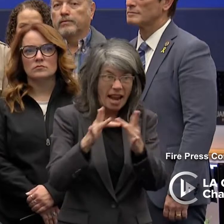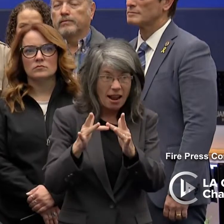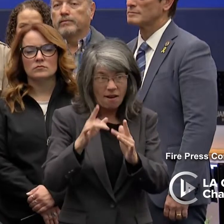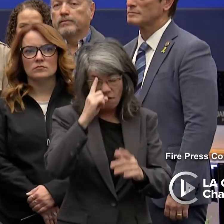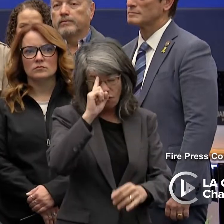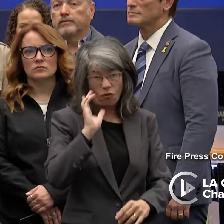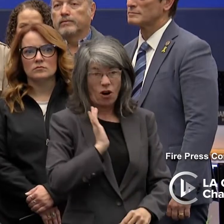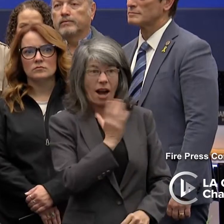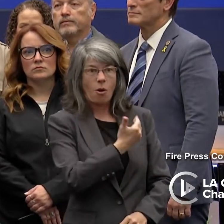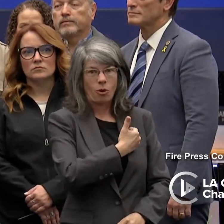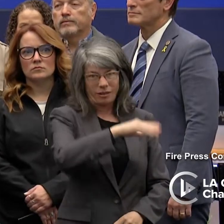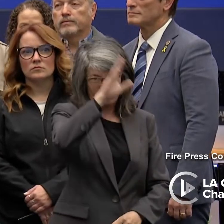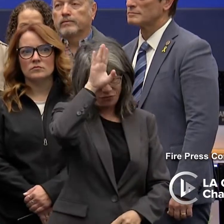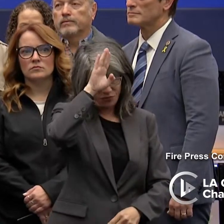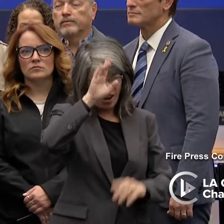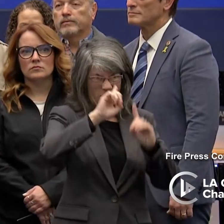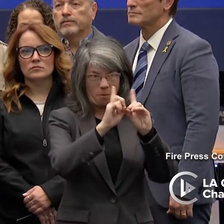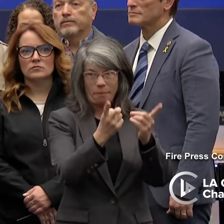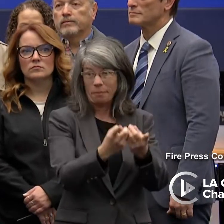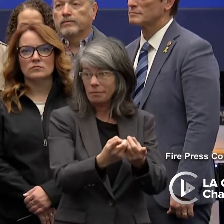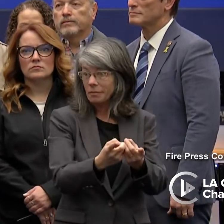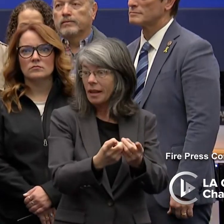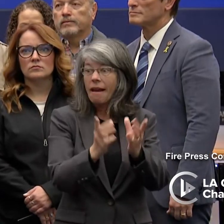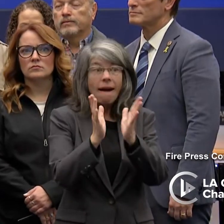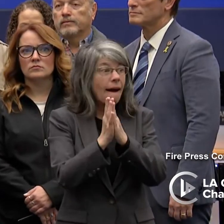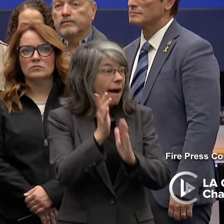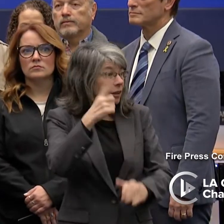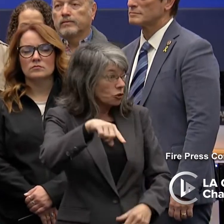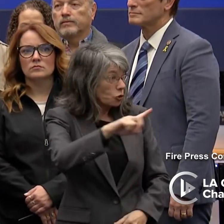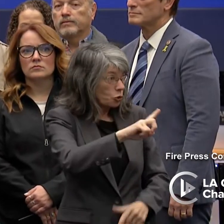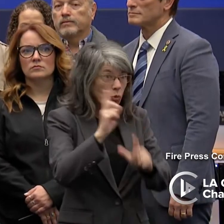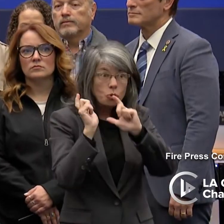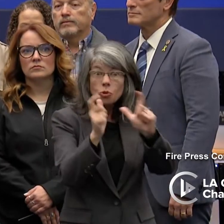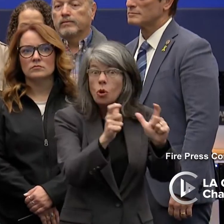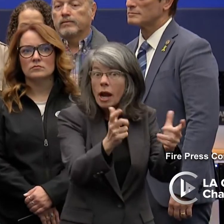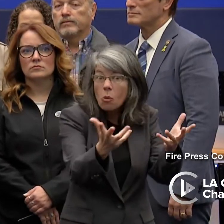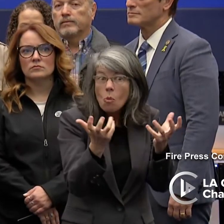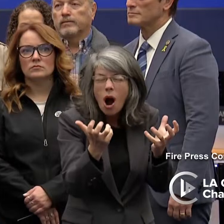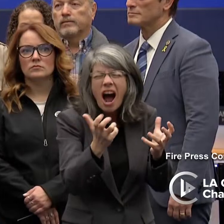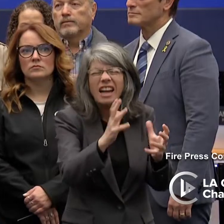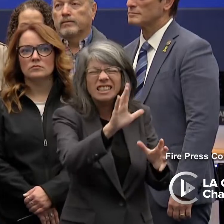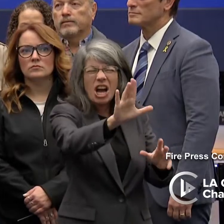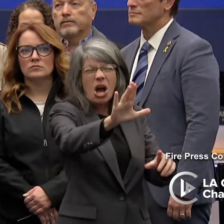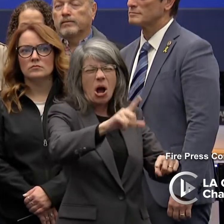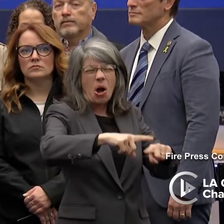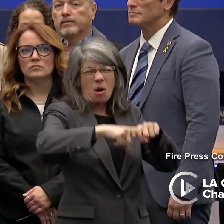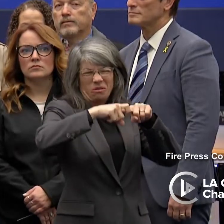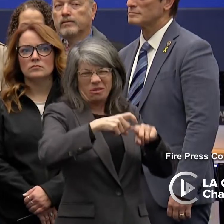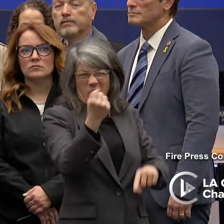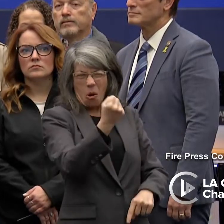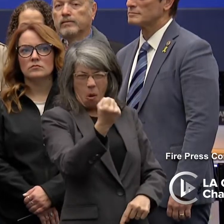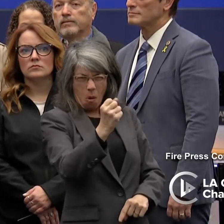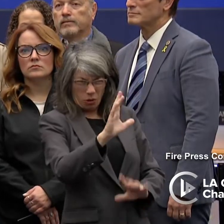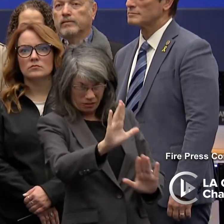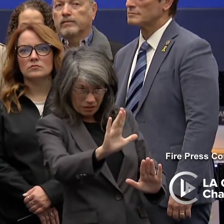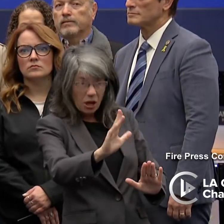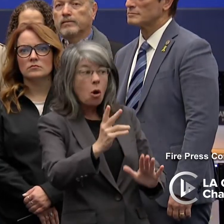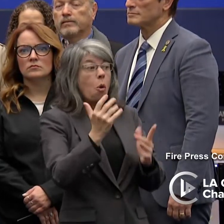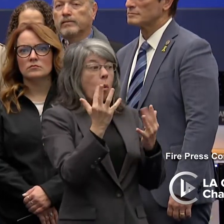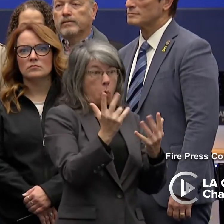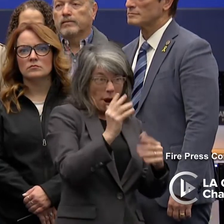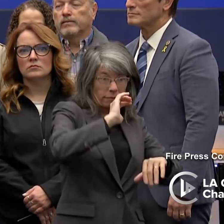County Fire Department. I ask that those wanting to donate hold off until we have a